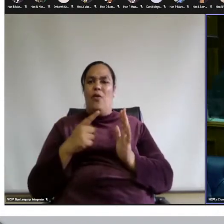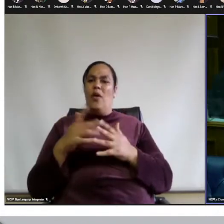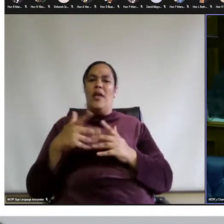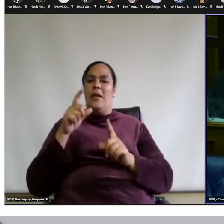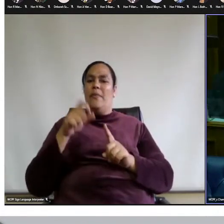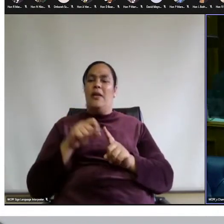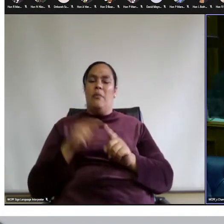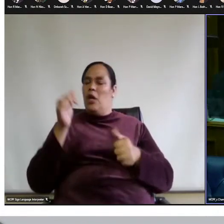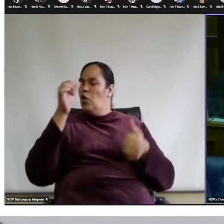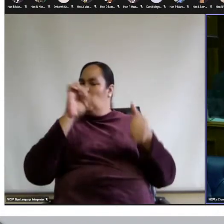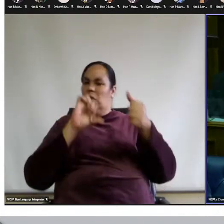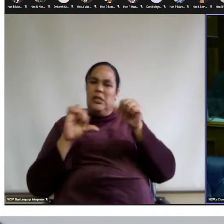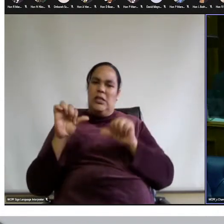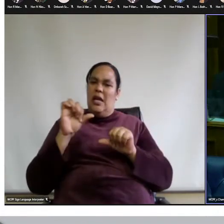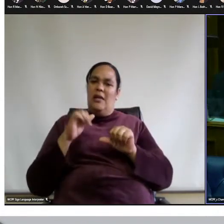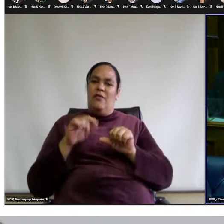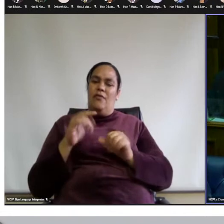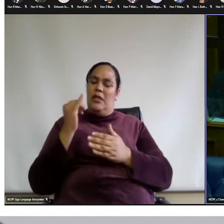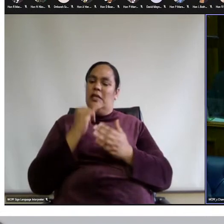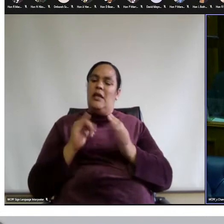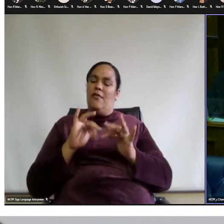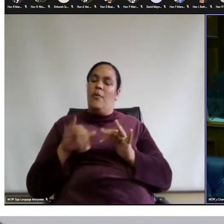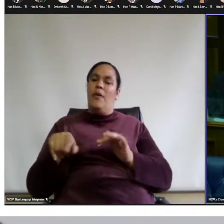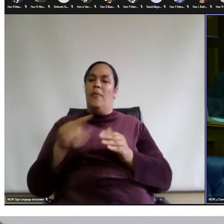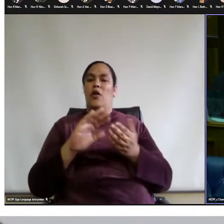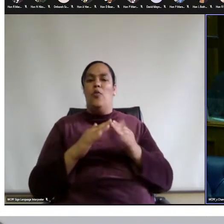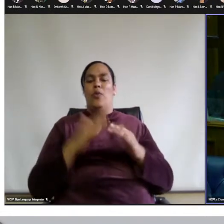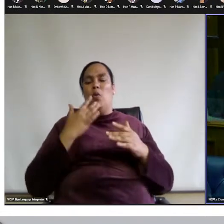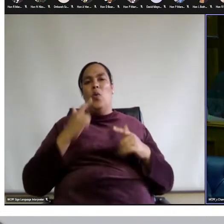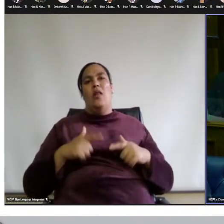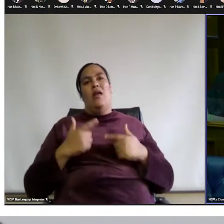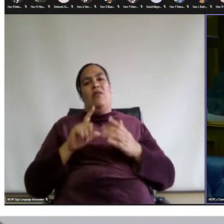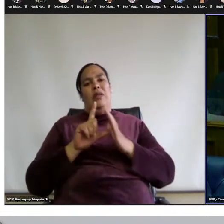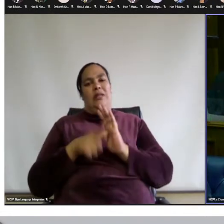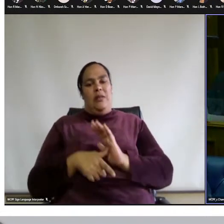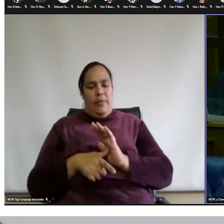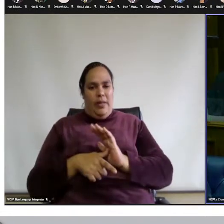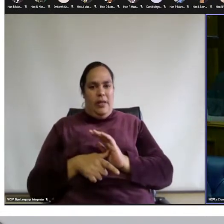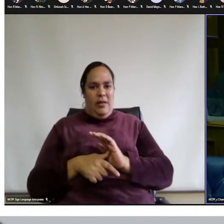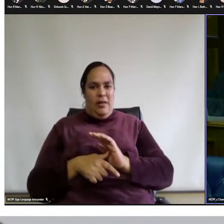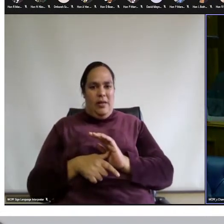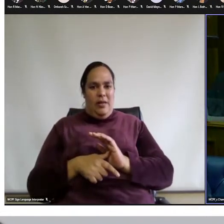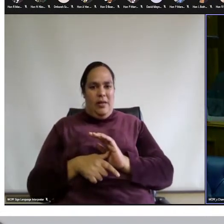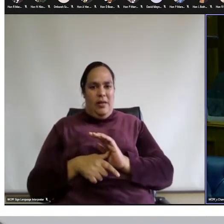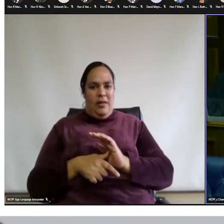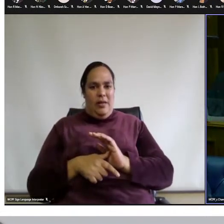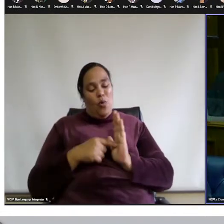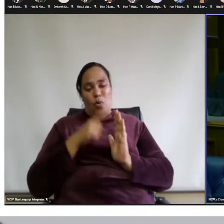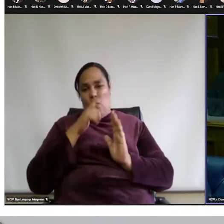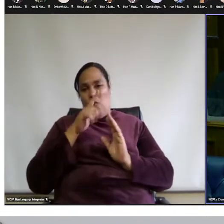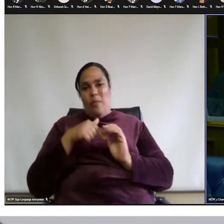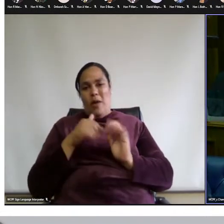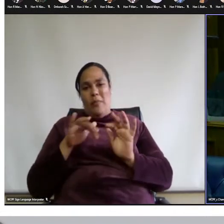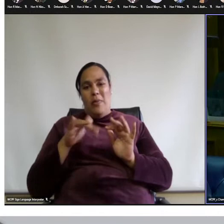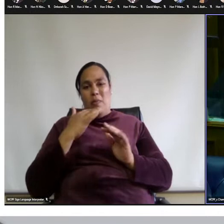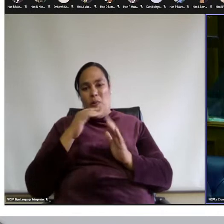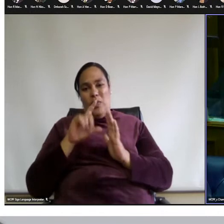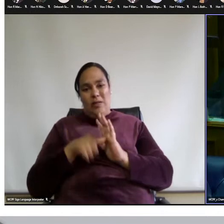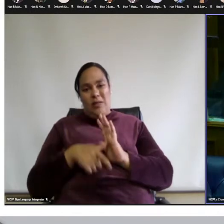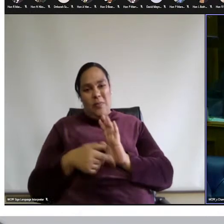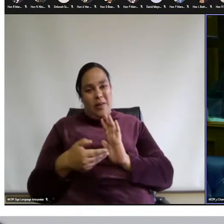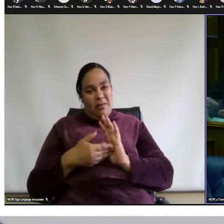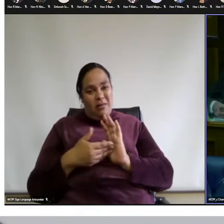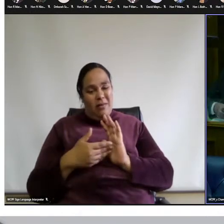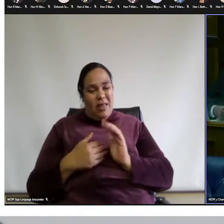designed specifically for members of our communities living with disabilities. Hardly anything in the booklet speaks to people with disabilities and